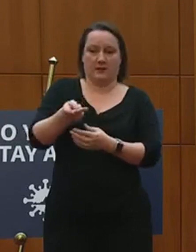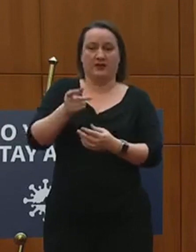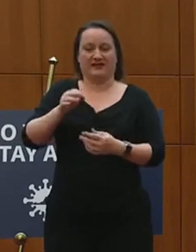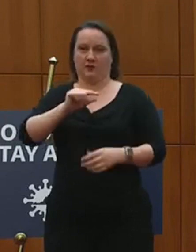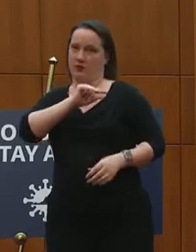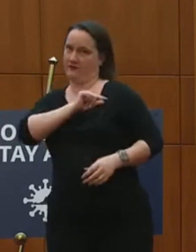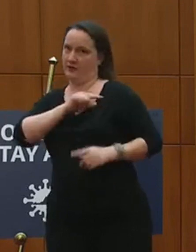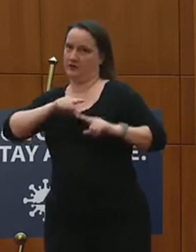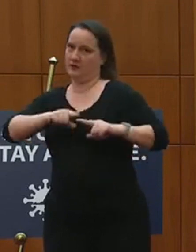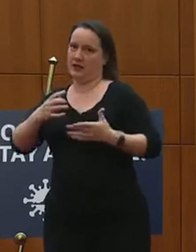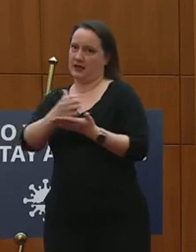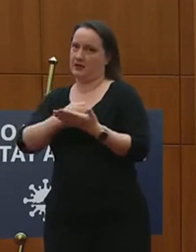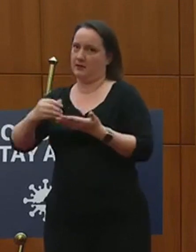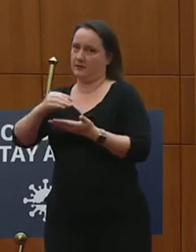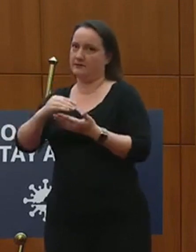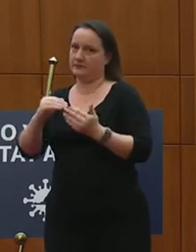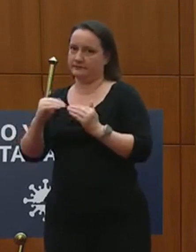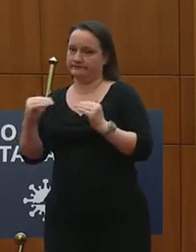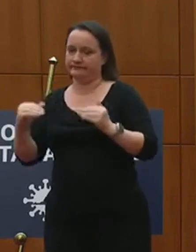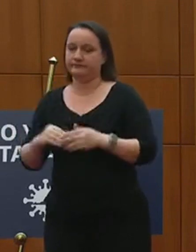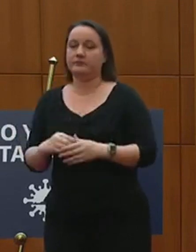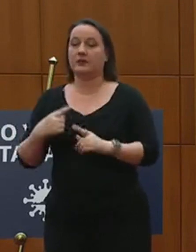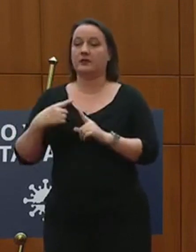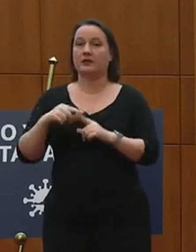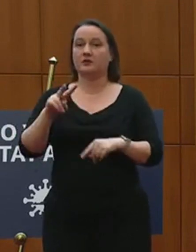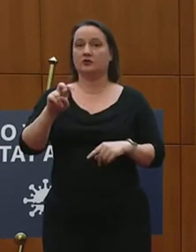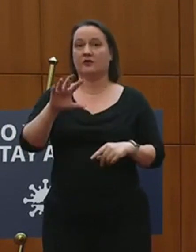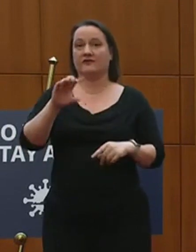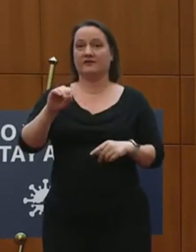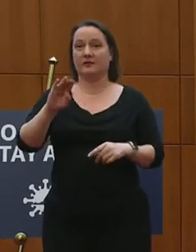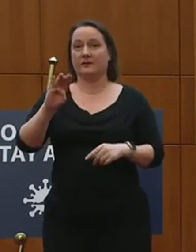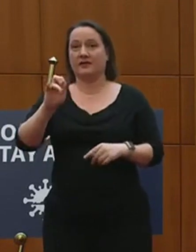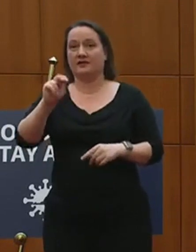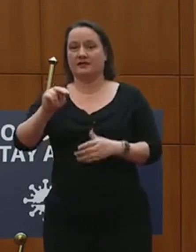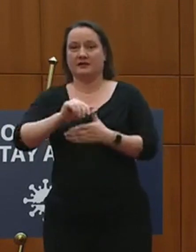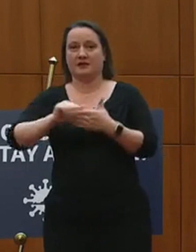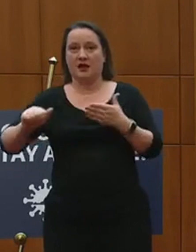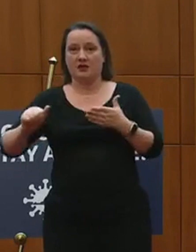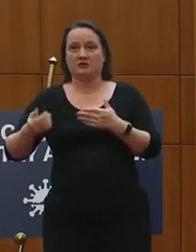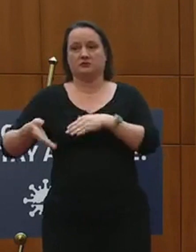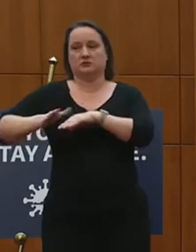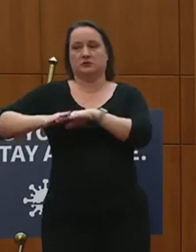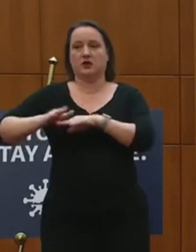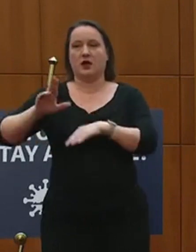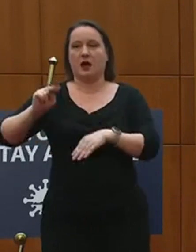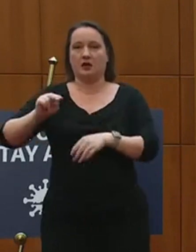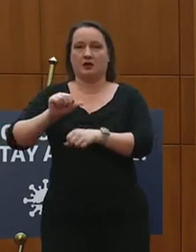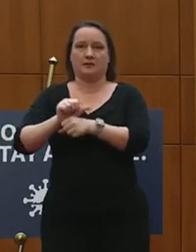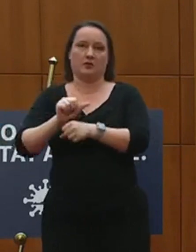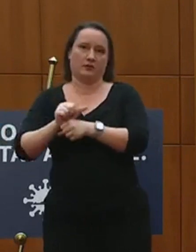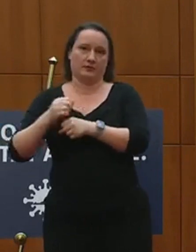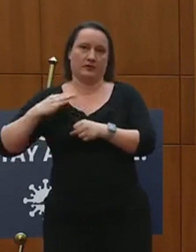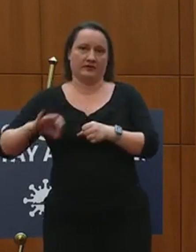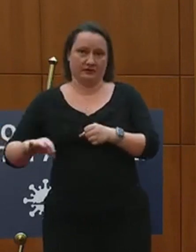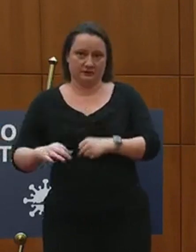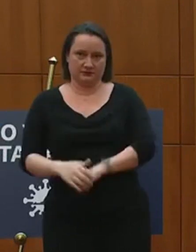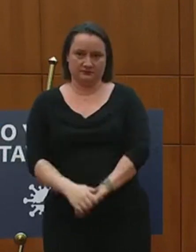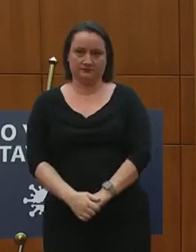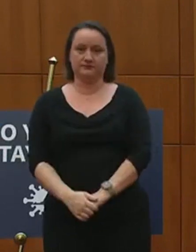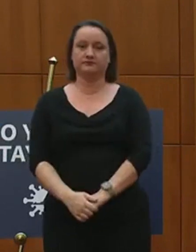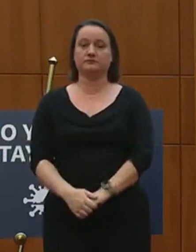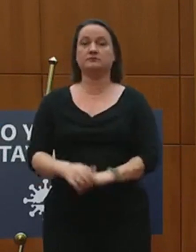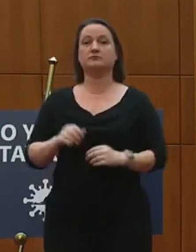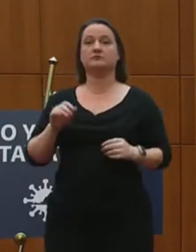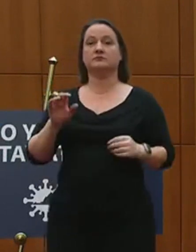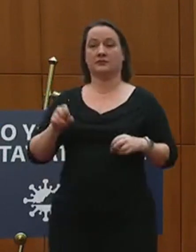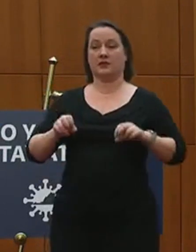income levels. There's an additional $250 billion in enhanced unemployment benefits. This allows